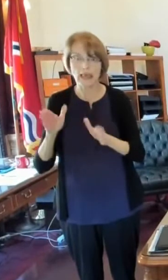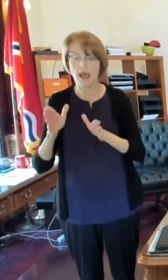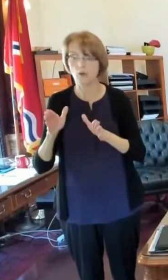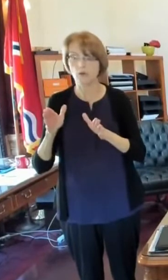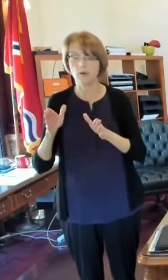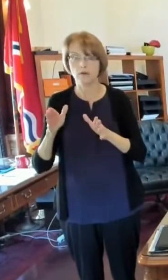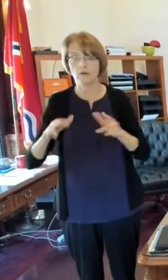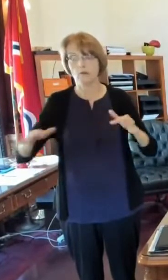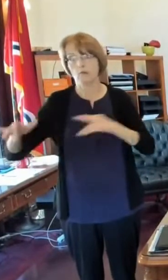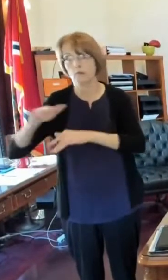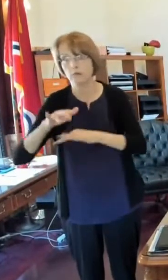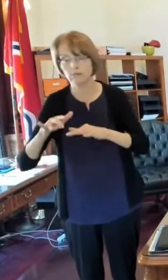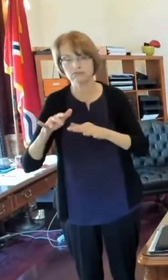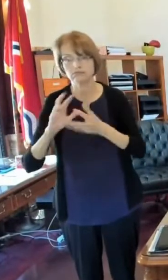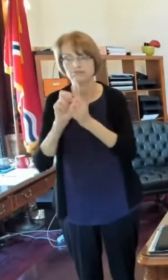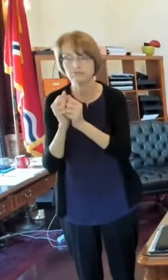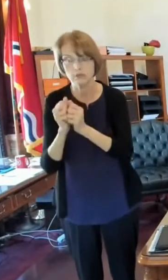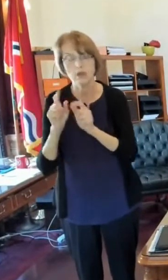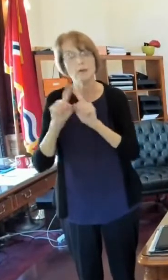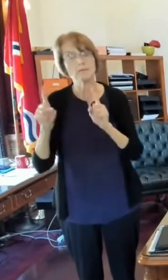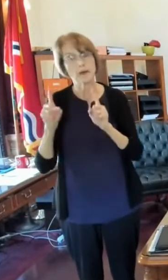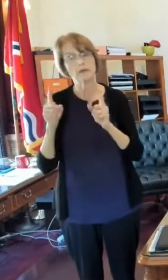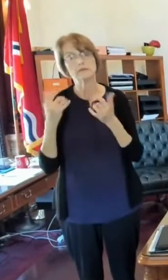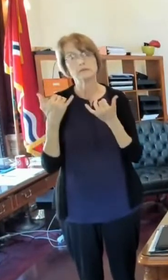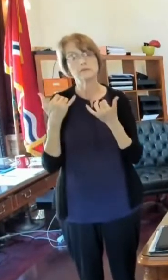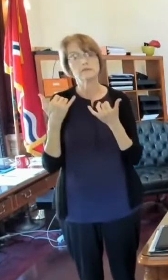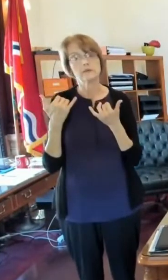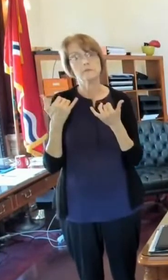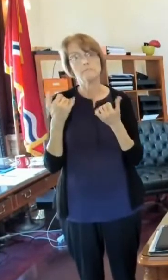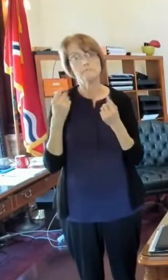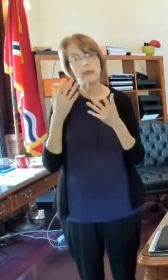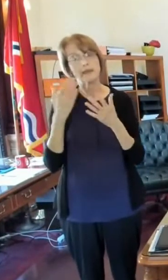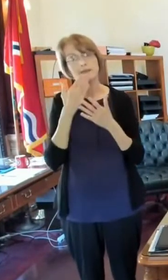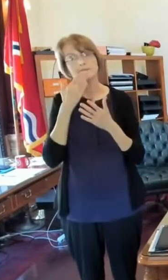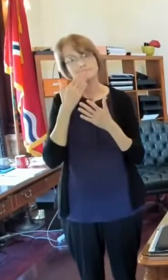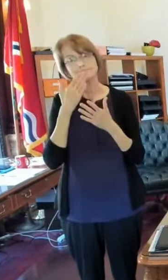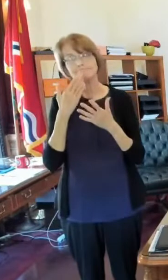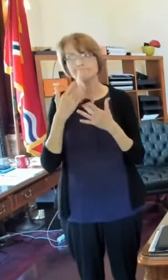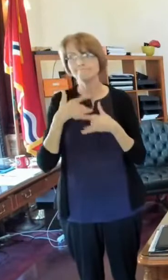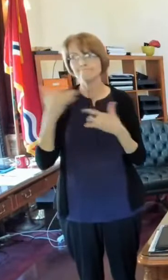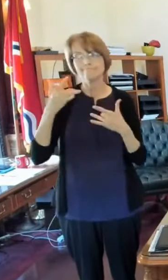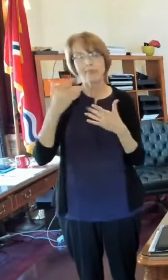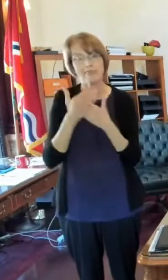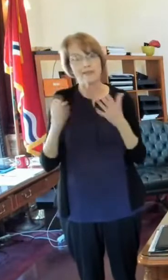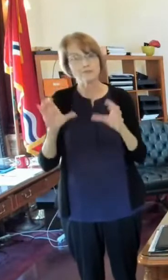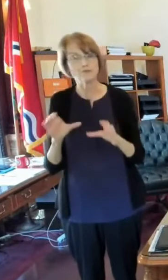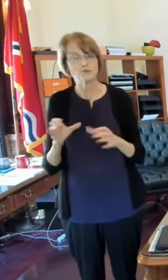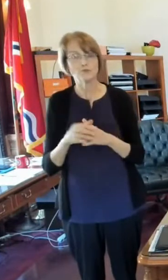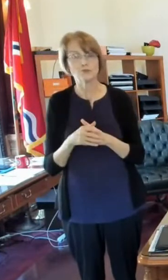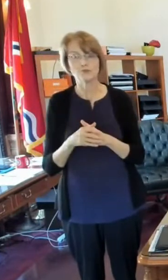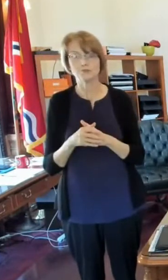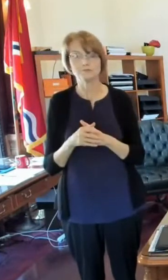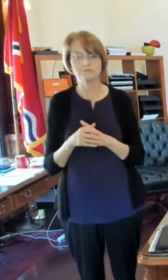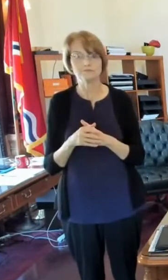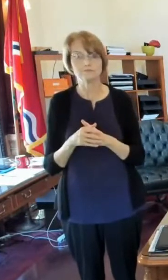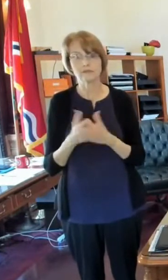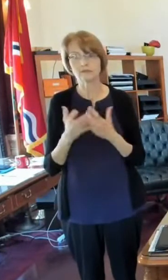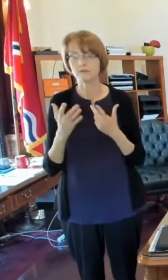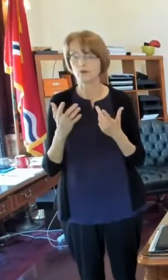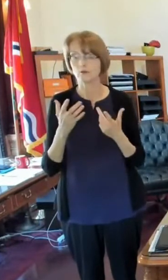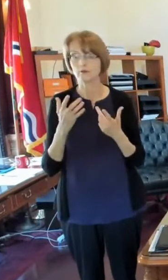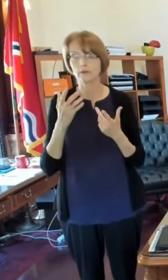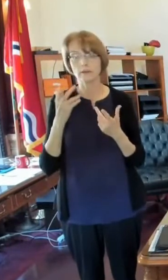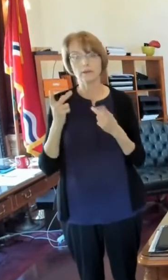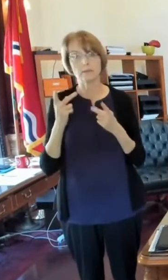social distancing, but still, a lot of good things to do in St. Louis, especially. A lot of folks want to drive this